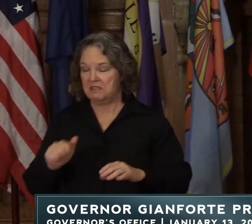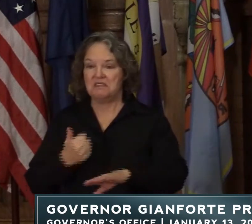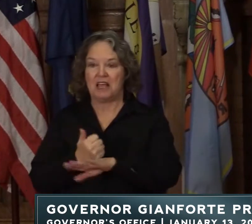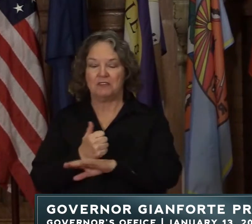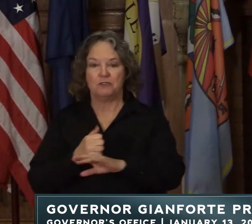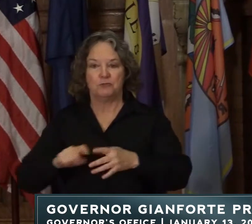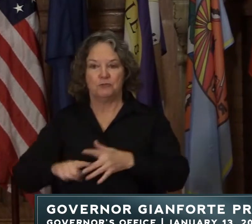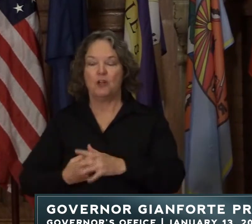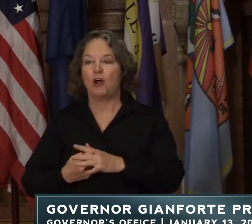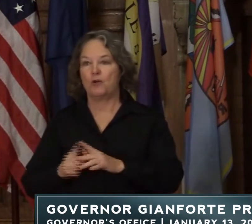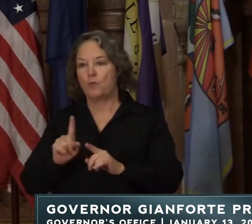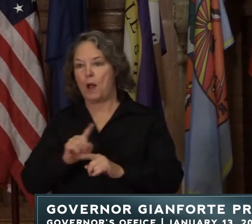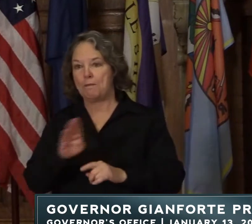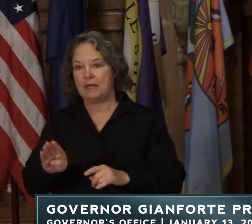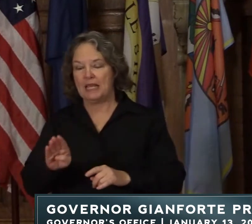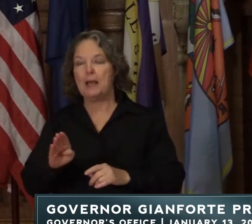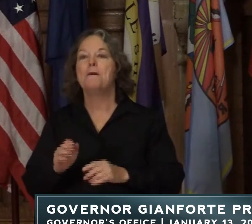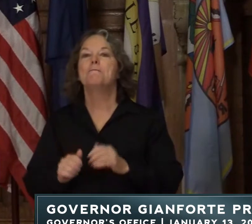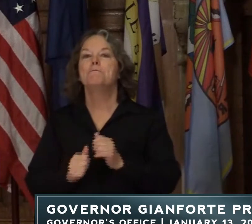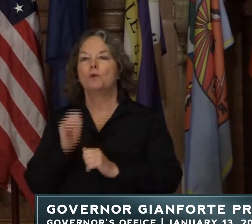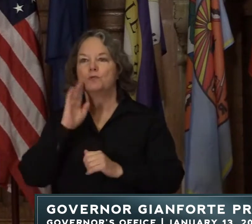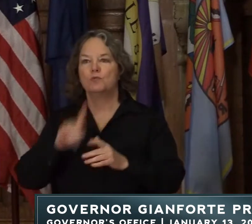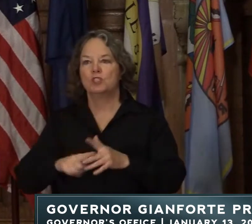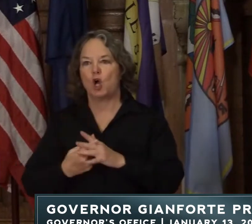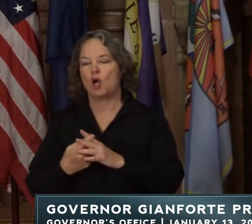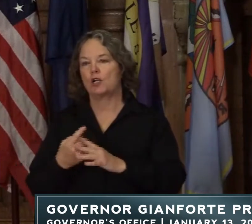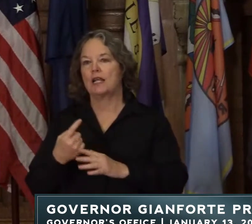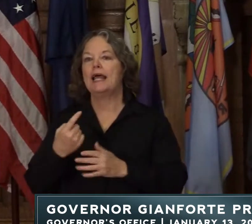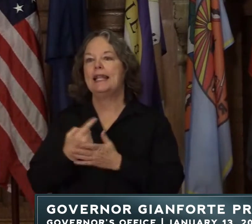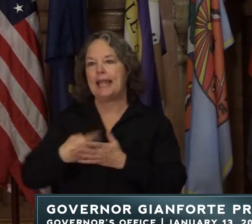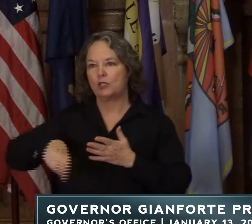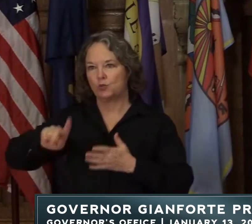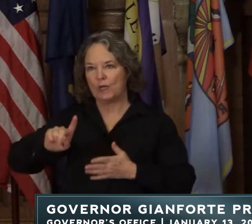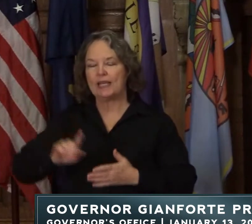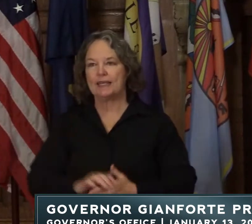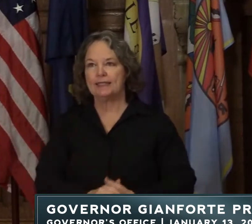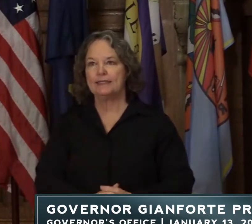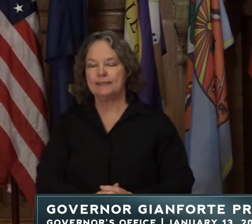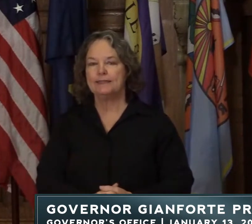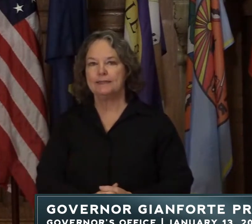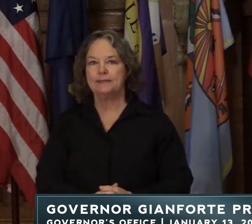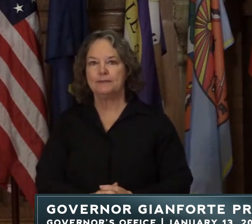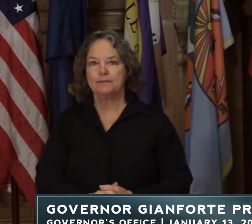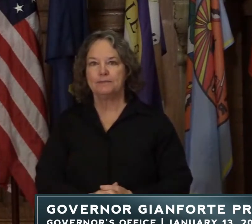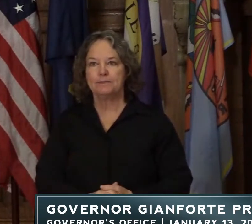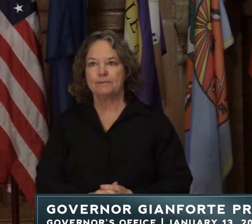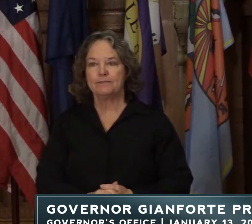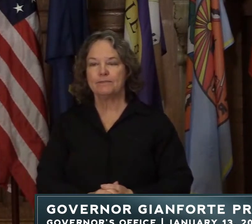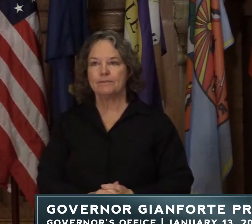Most communities will move into 1B next week. Another online question?